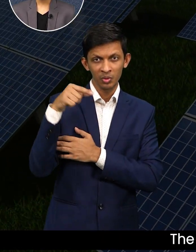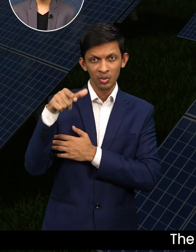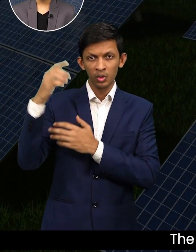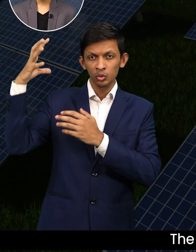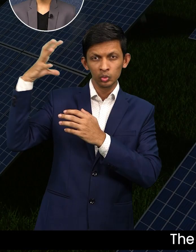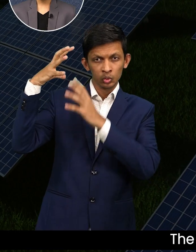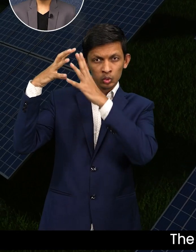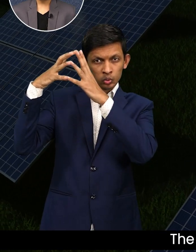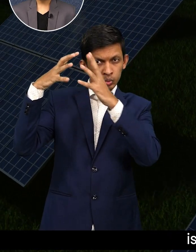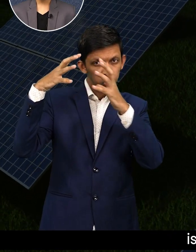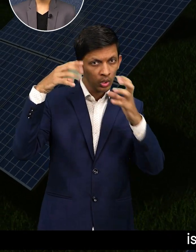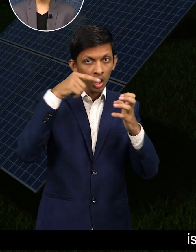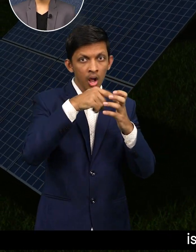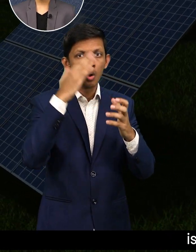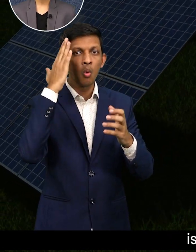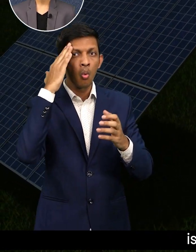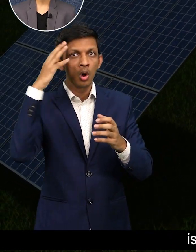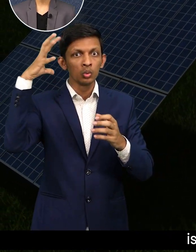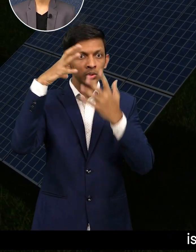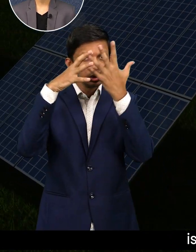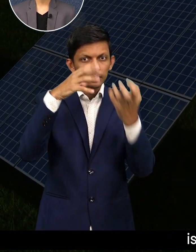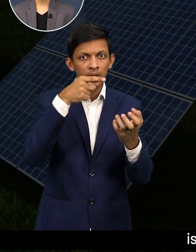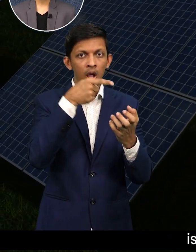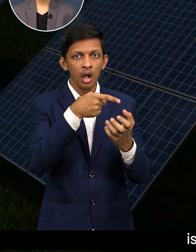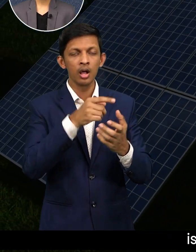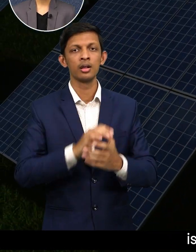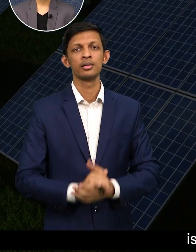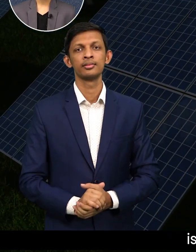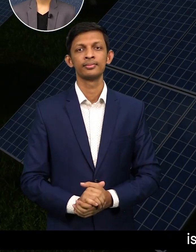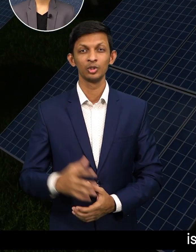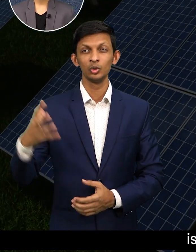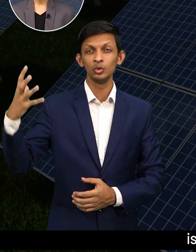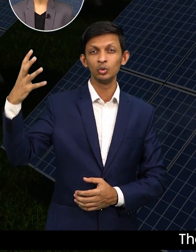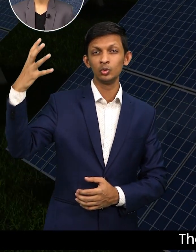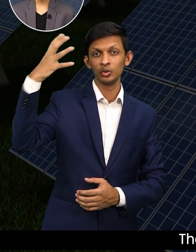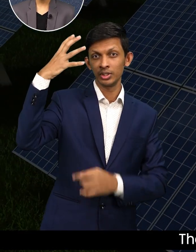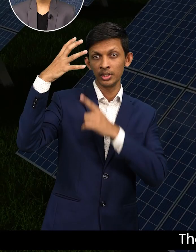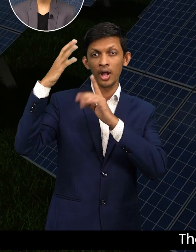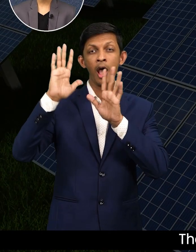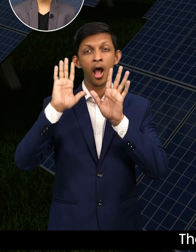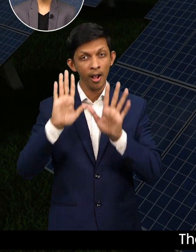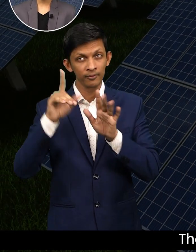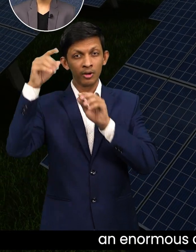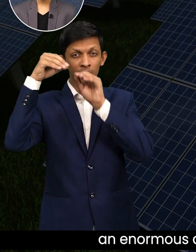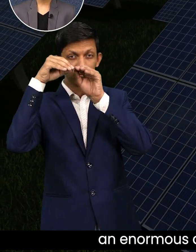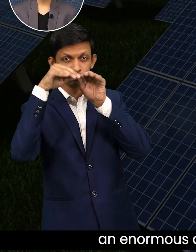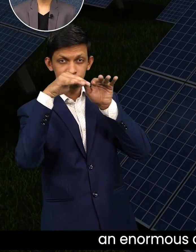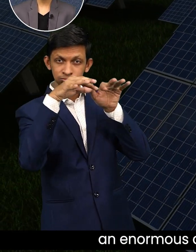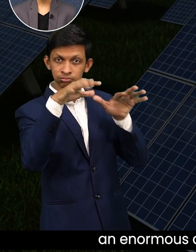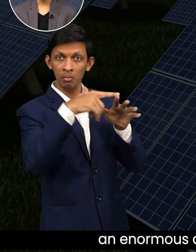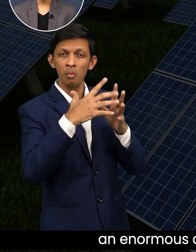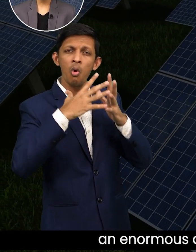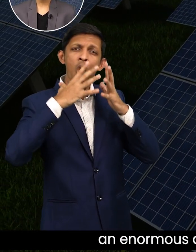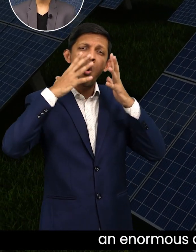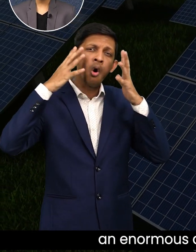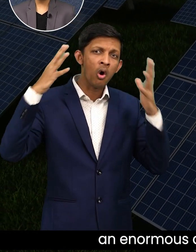energy received from sun is known as solar energy. The sun has been radiating an